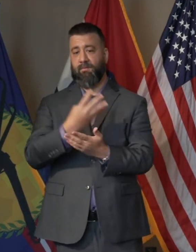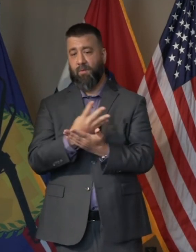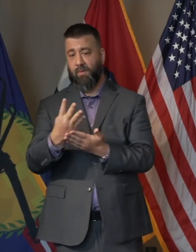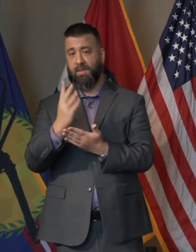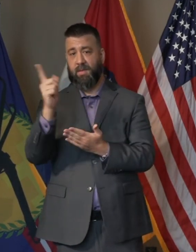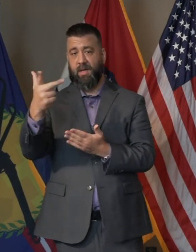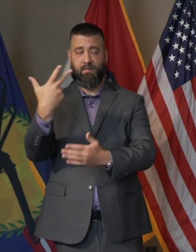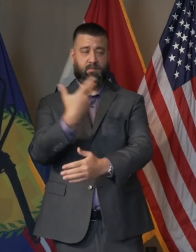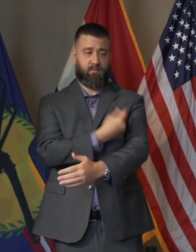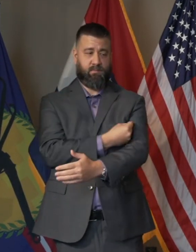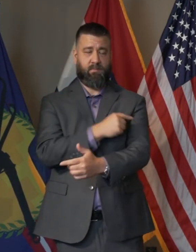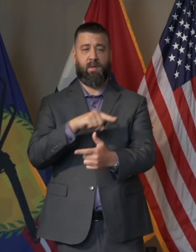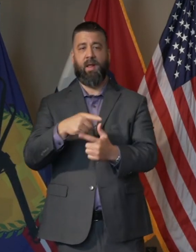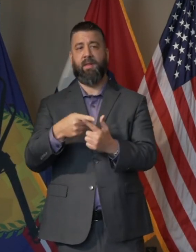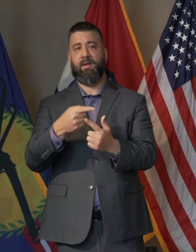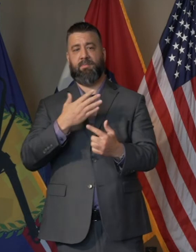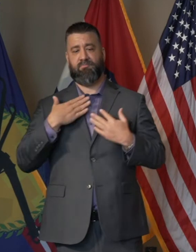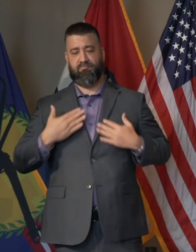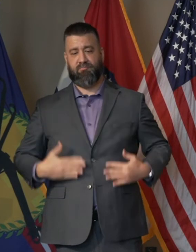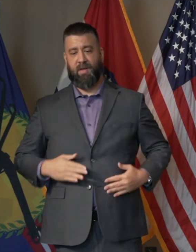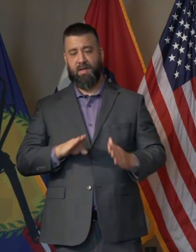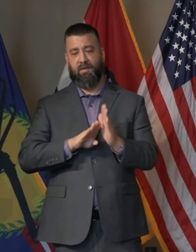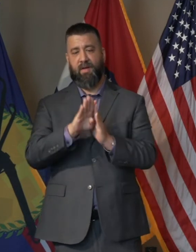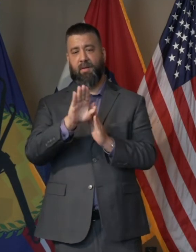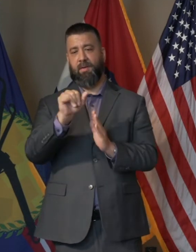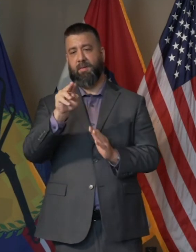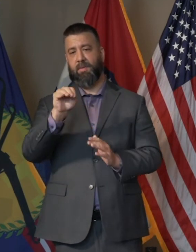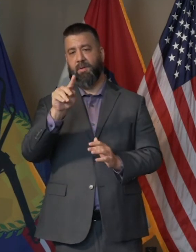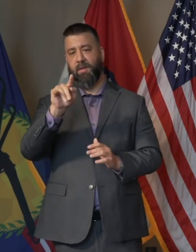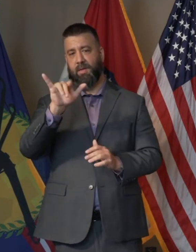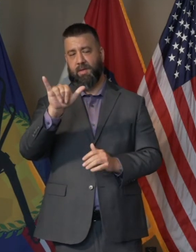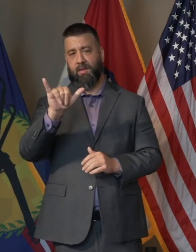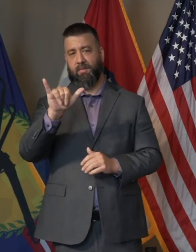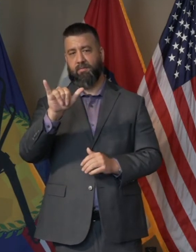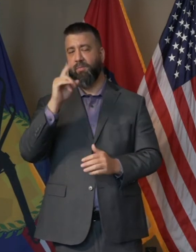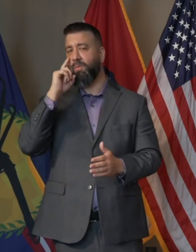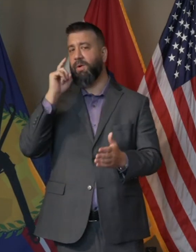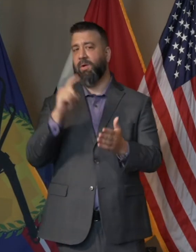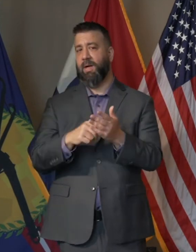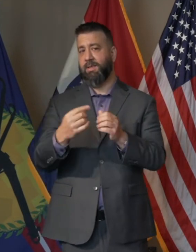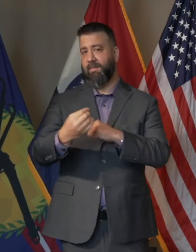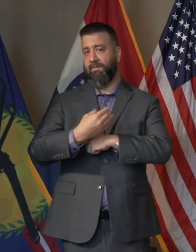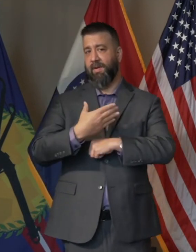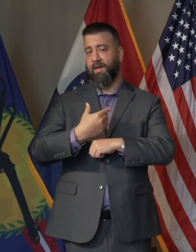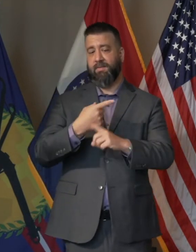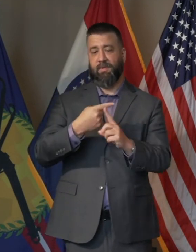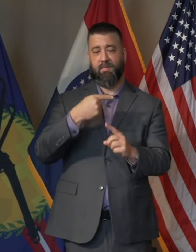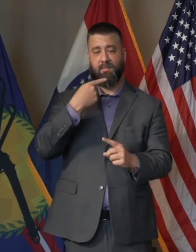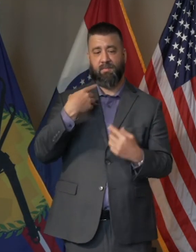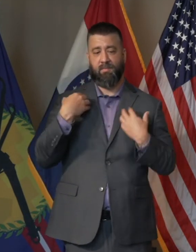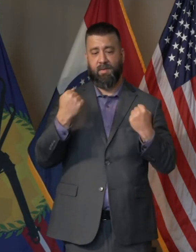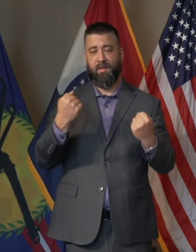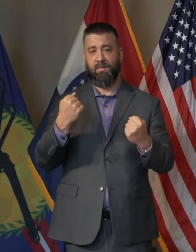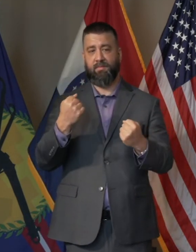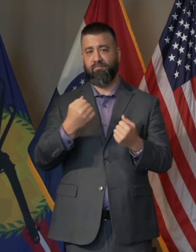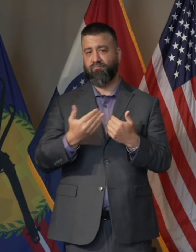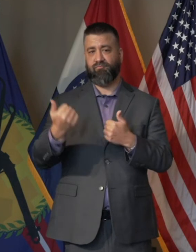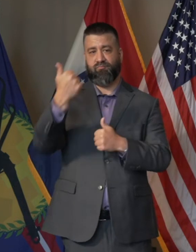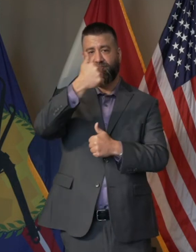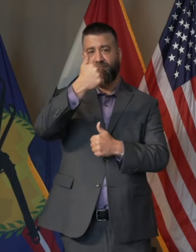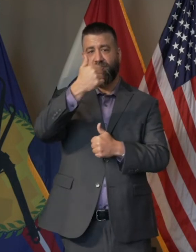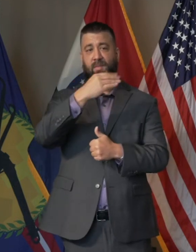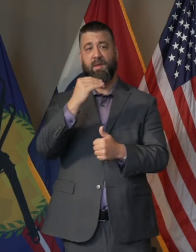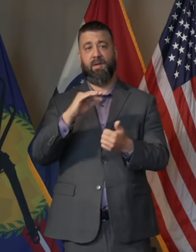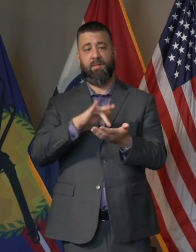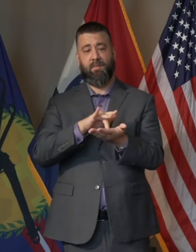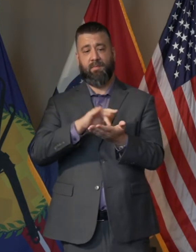that. So we recognize the advice that we have from our public health officials and our medical community that